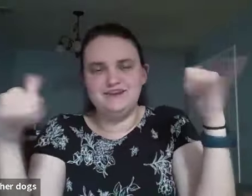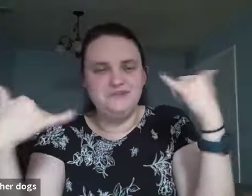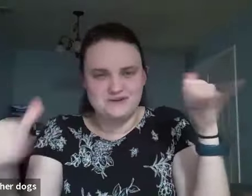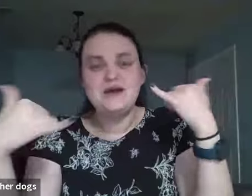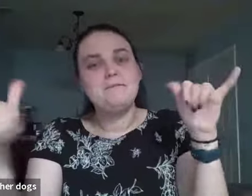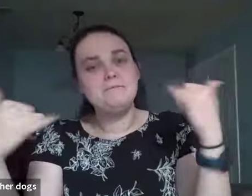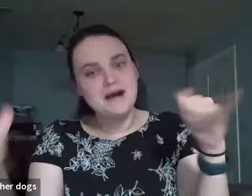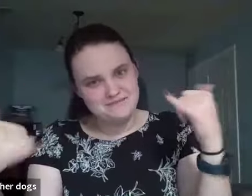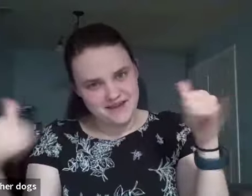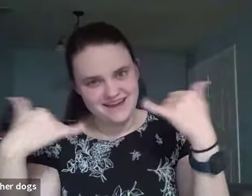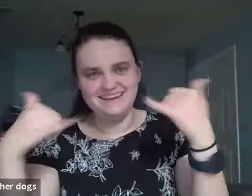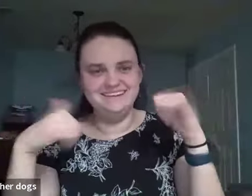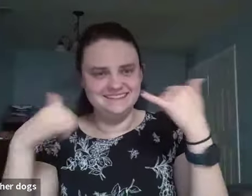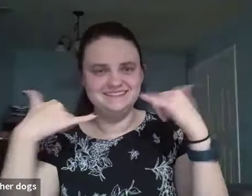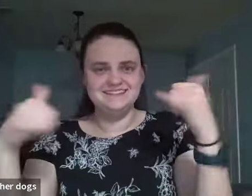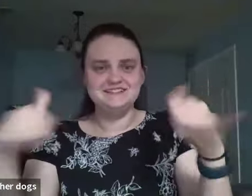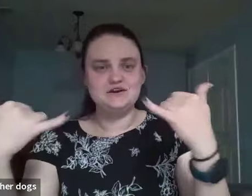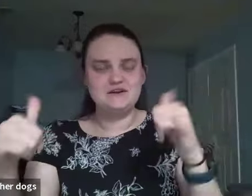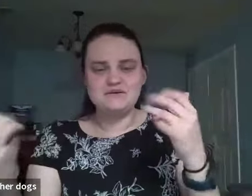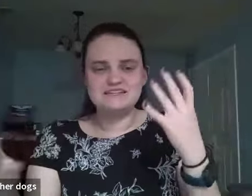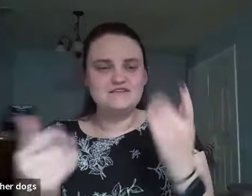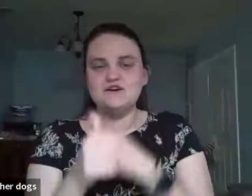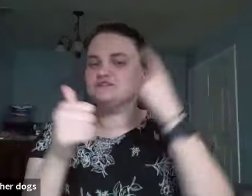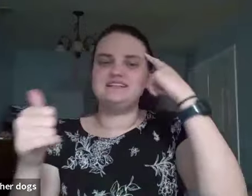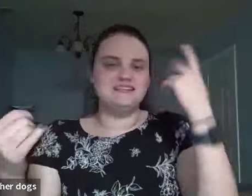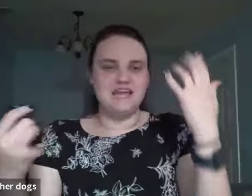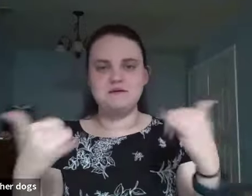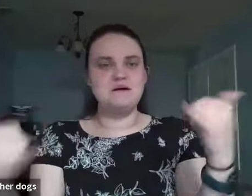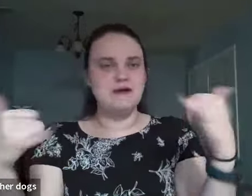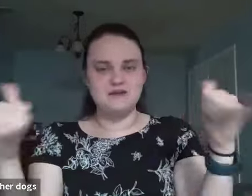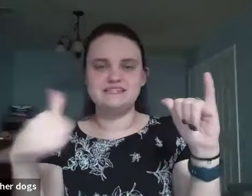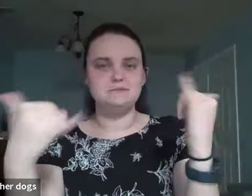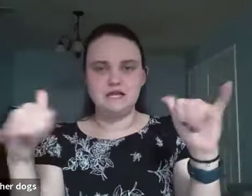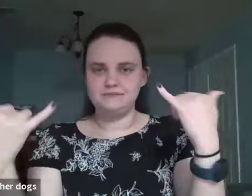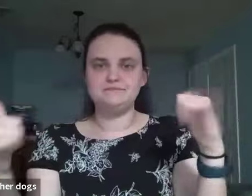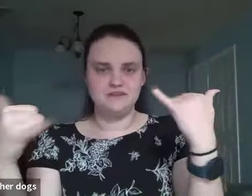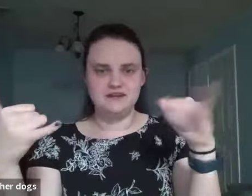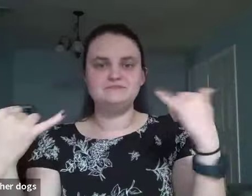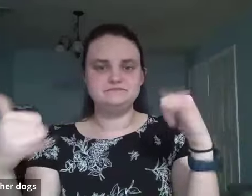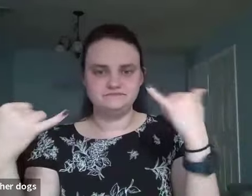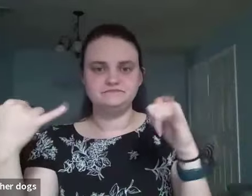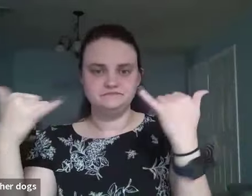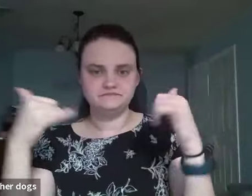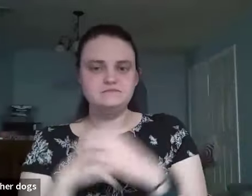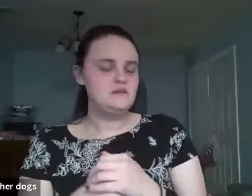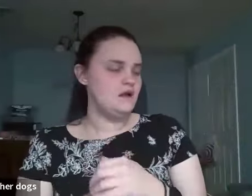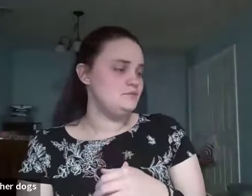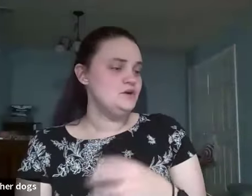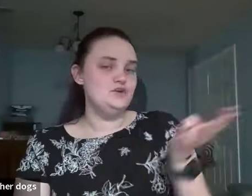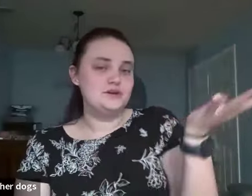back and forth. My bad. Sorry, that was like the first sentence that came to my mind was they play. Okay. You